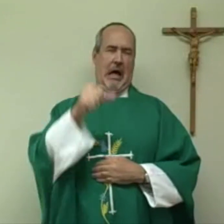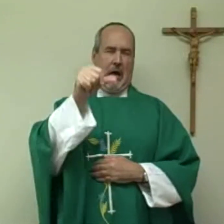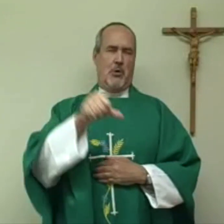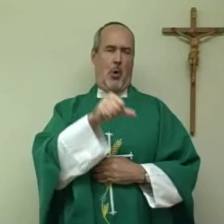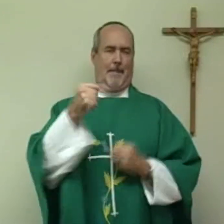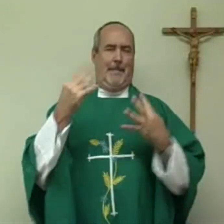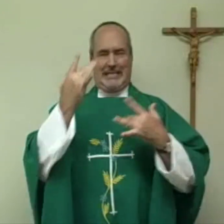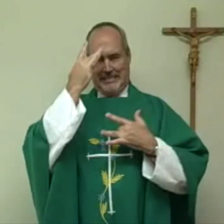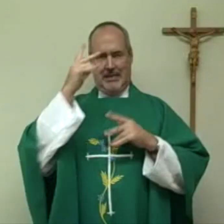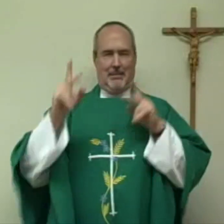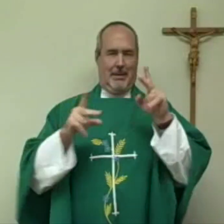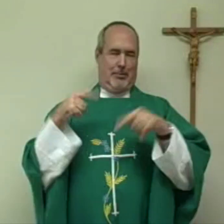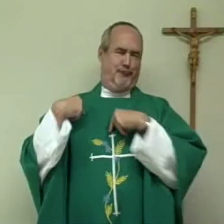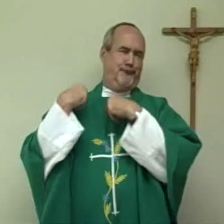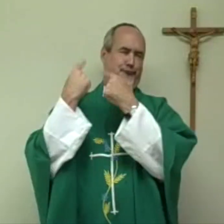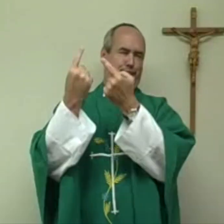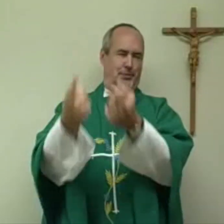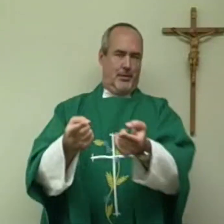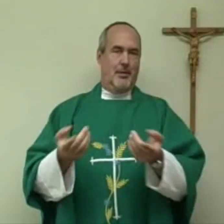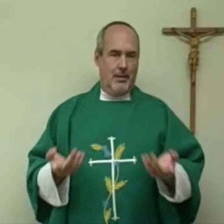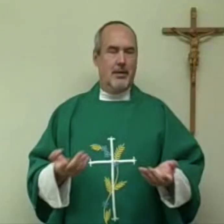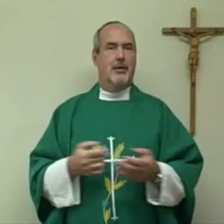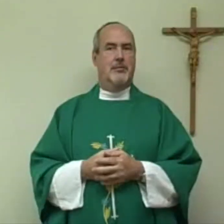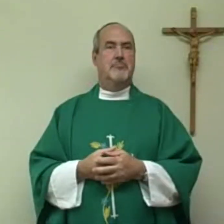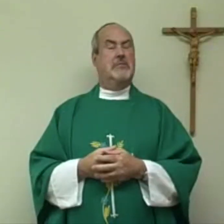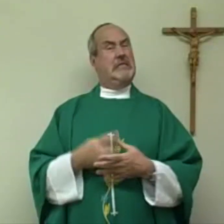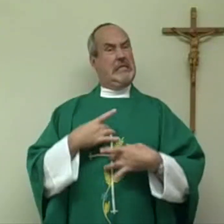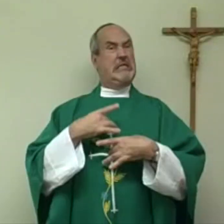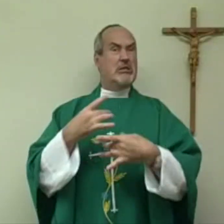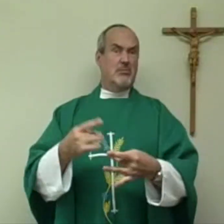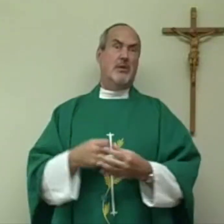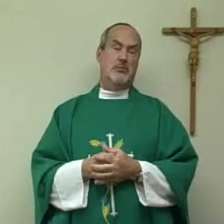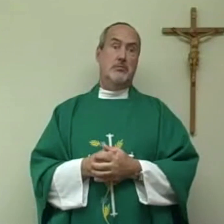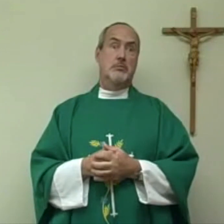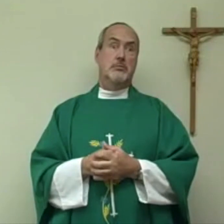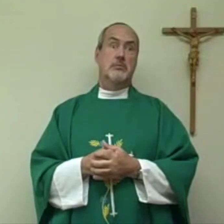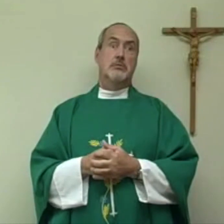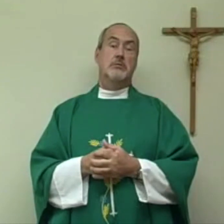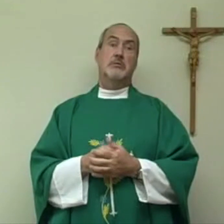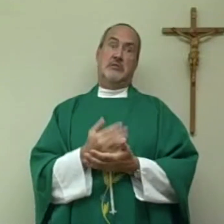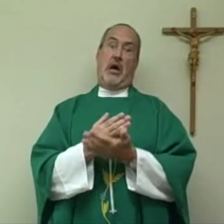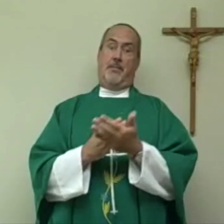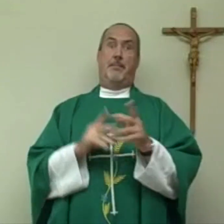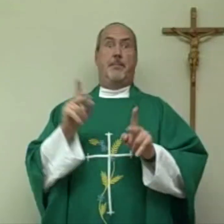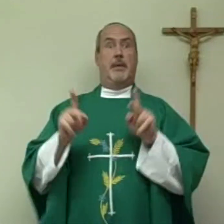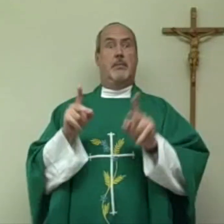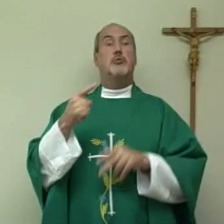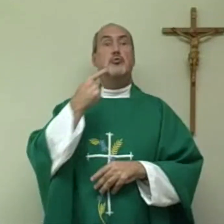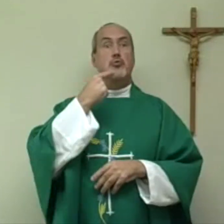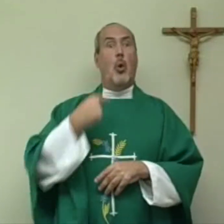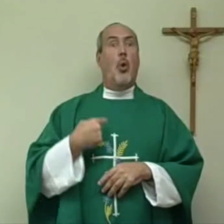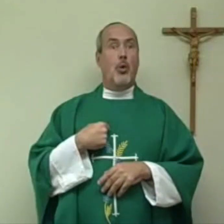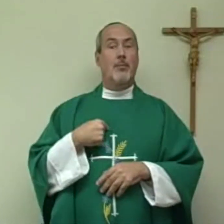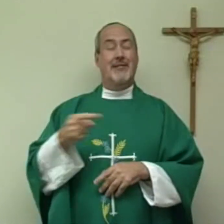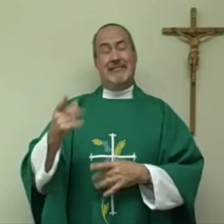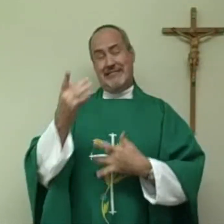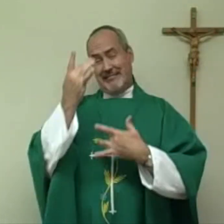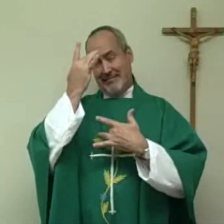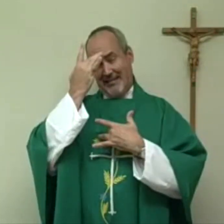As a priest, I have anointed many sick people over the years. And it's quite interesting because there